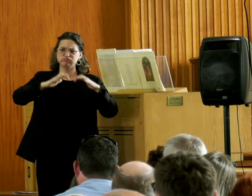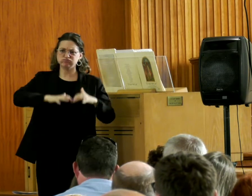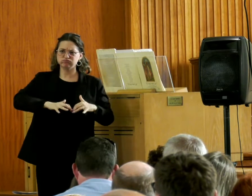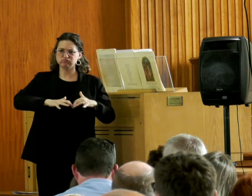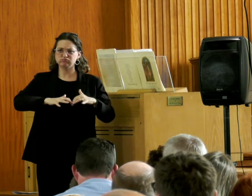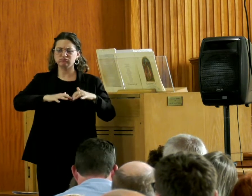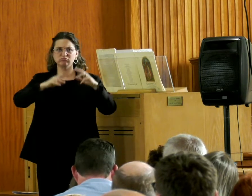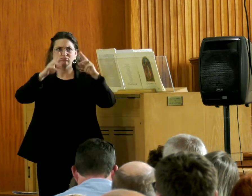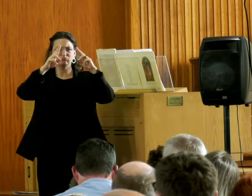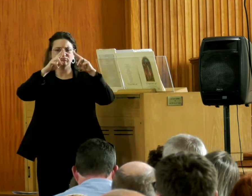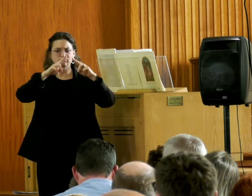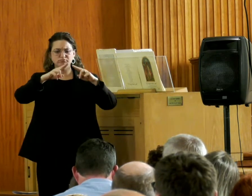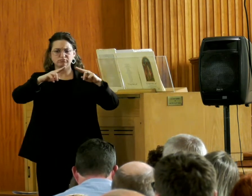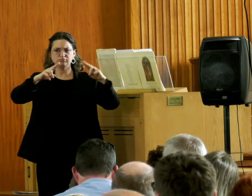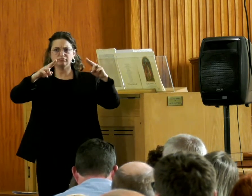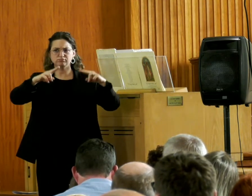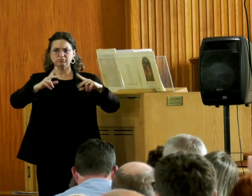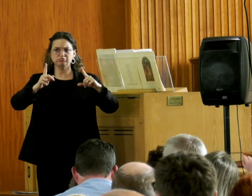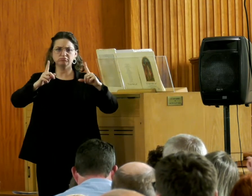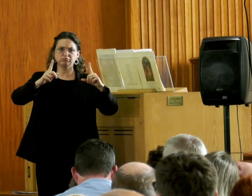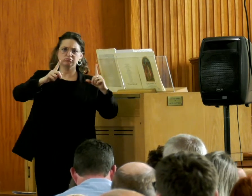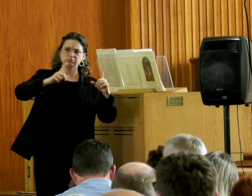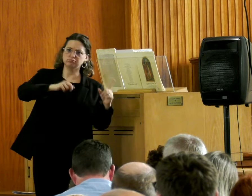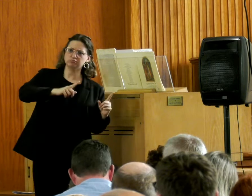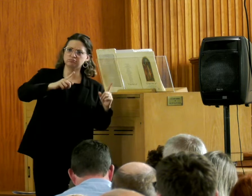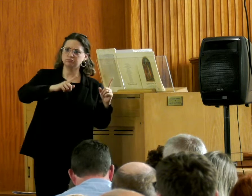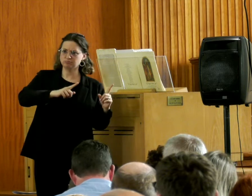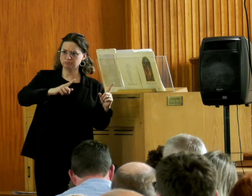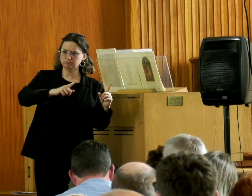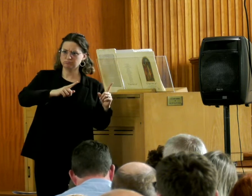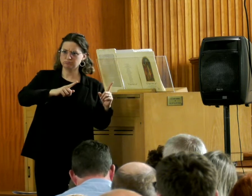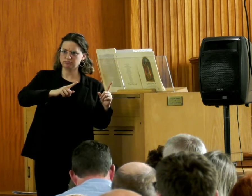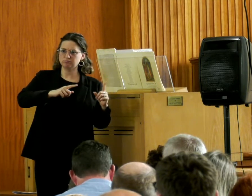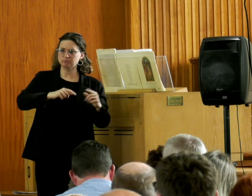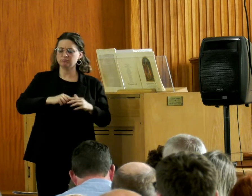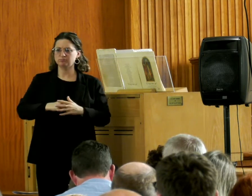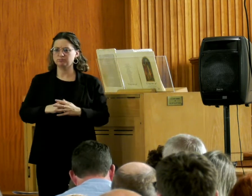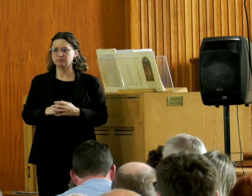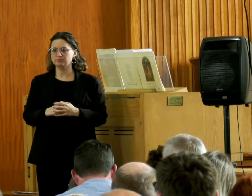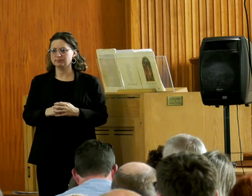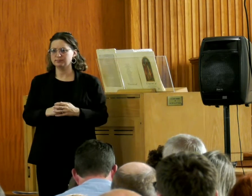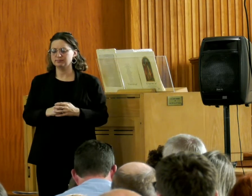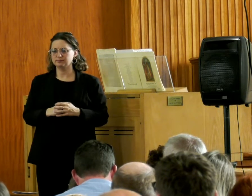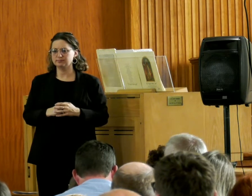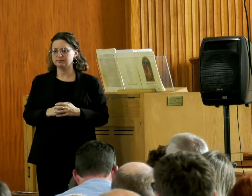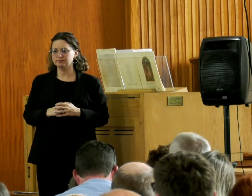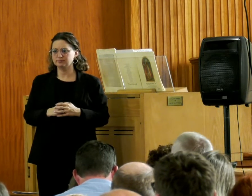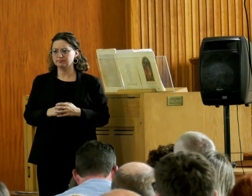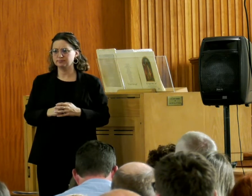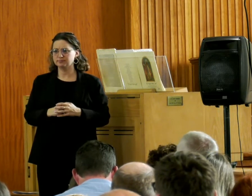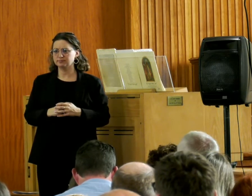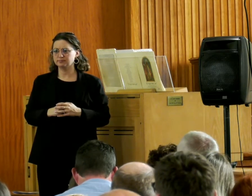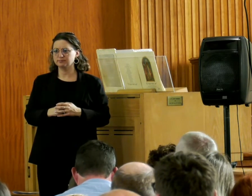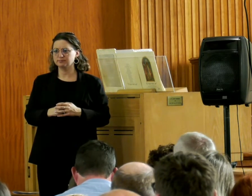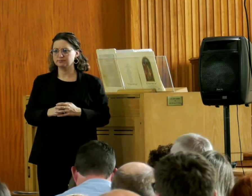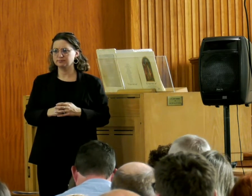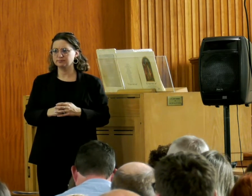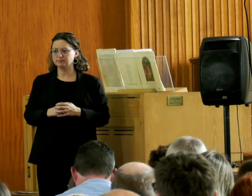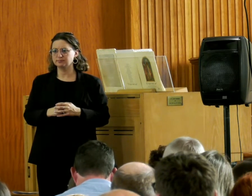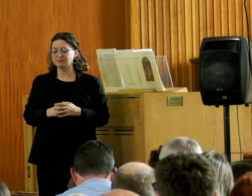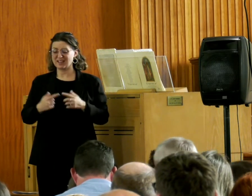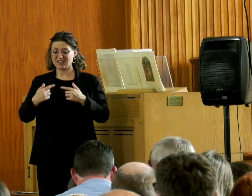can become weak and torn, and the posts can collapse. And we're here